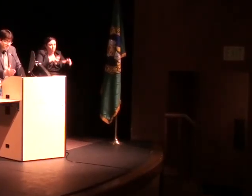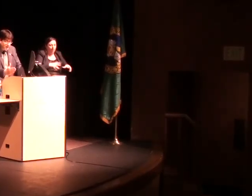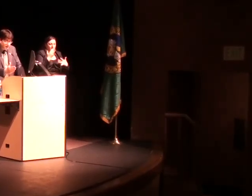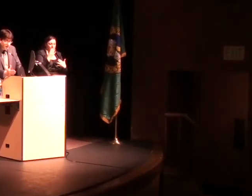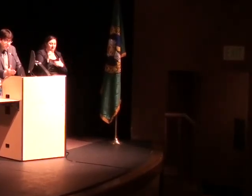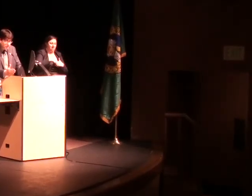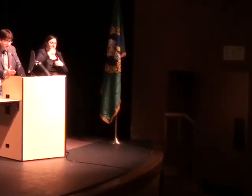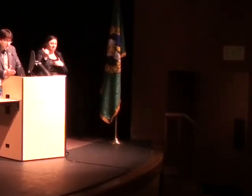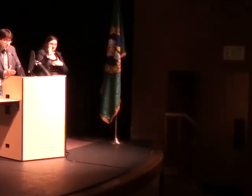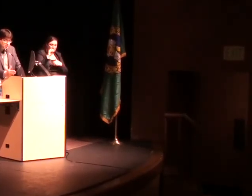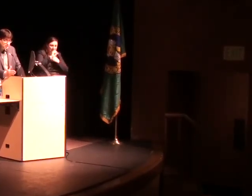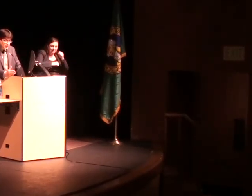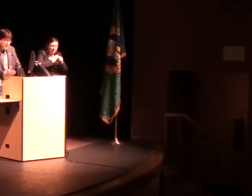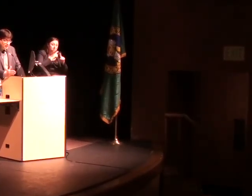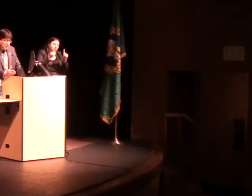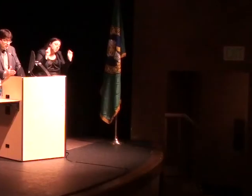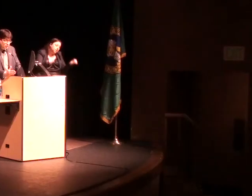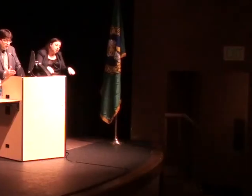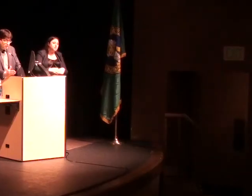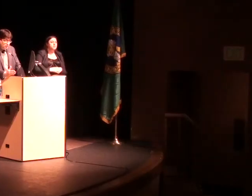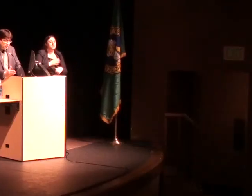the main issue in this is